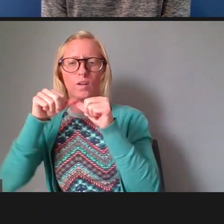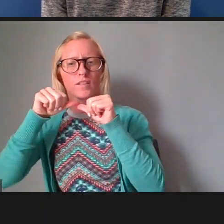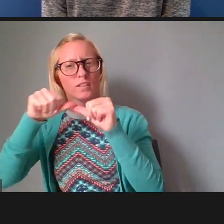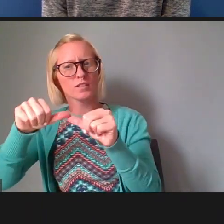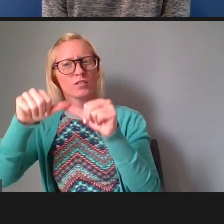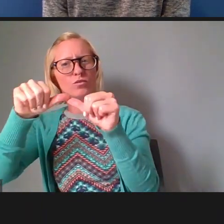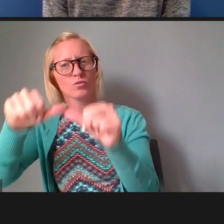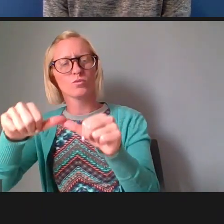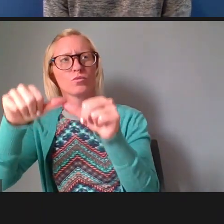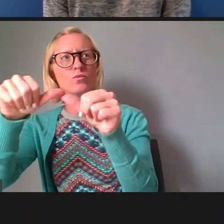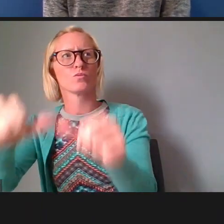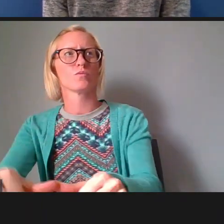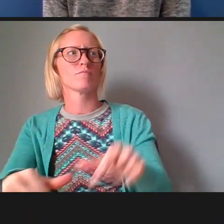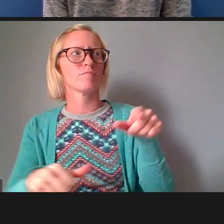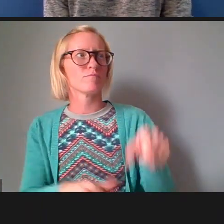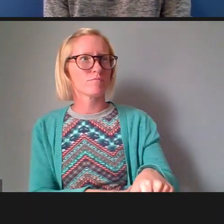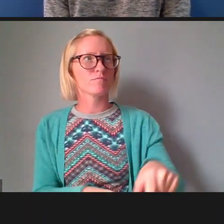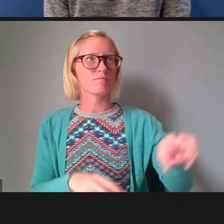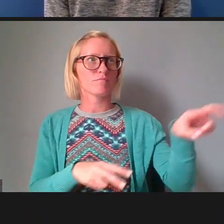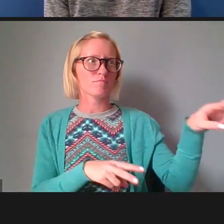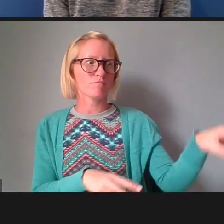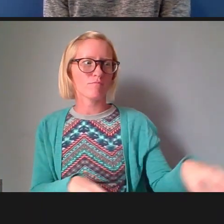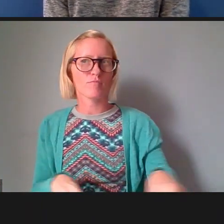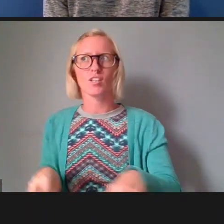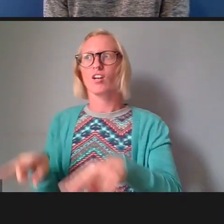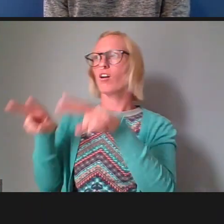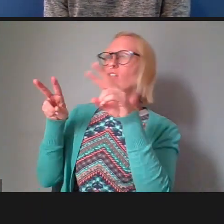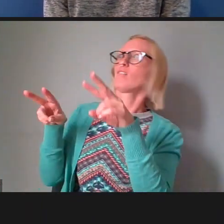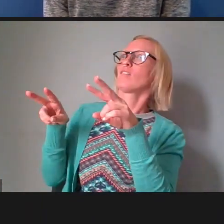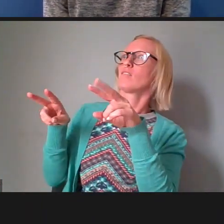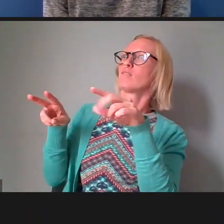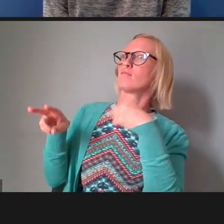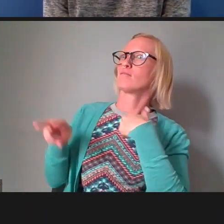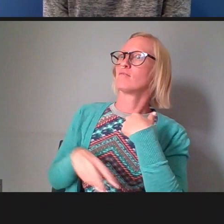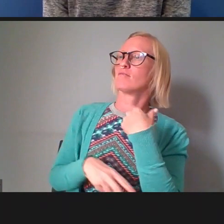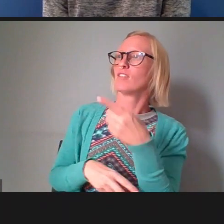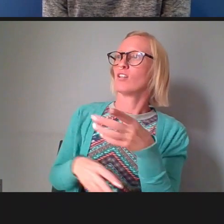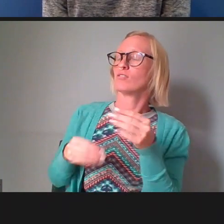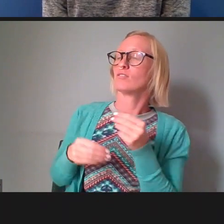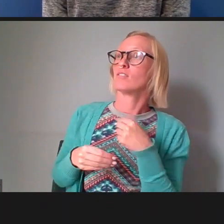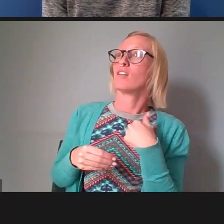squatted in front of Ralph, looking up brightly and vertically. As